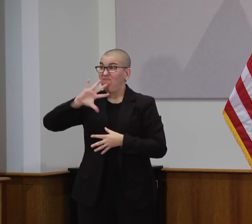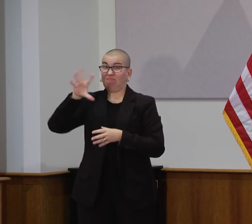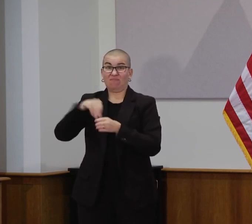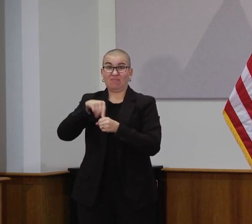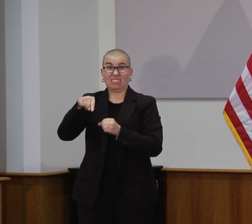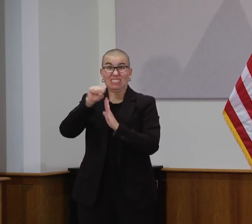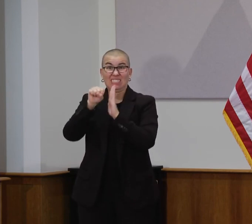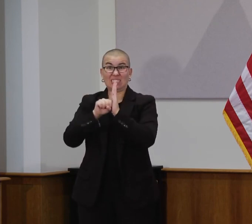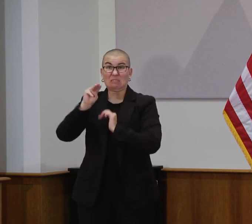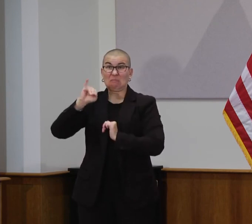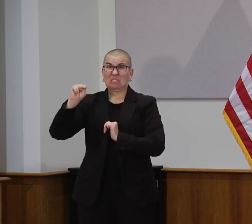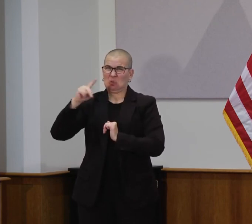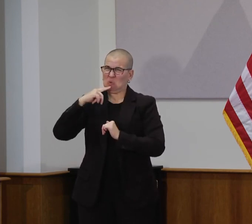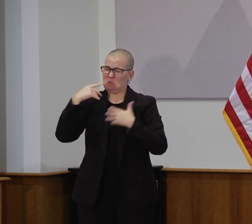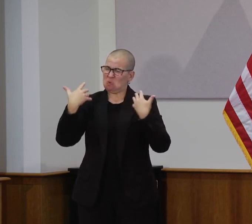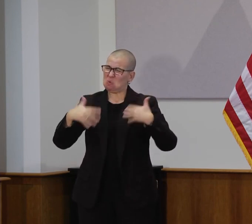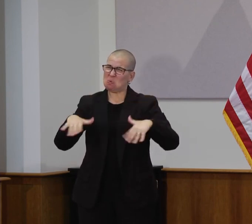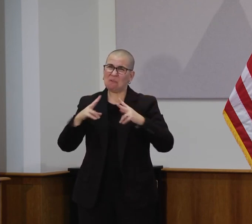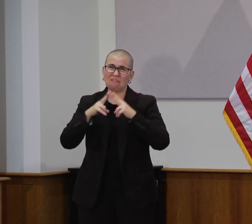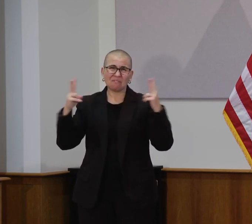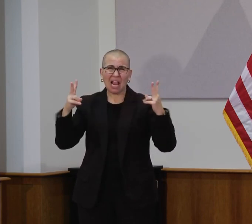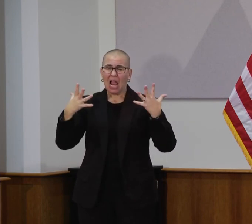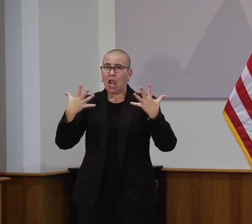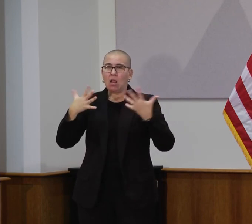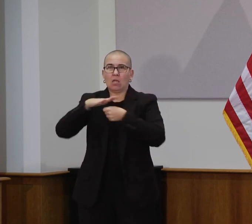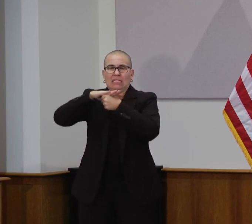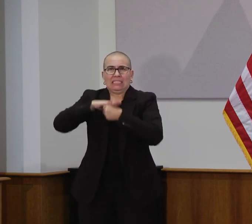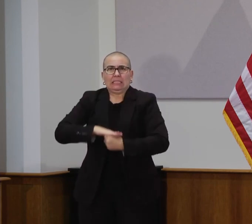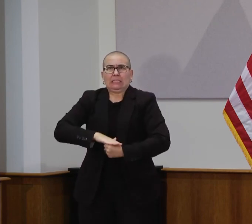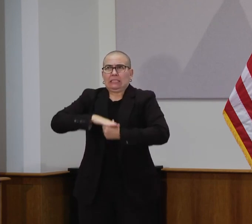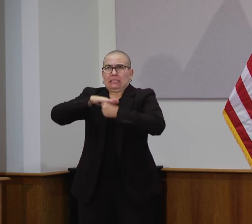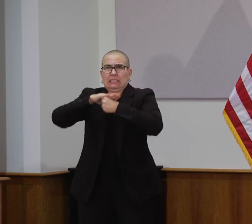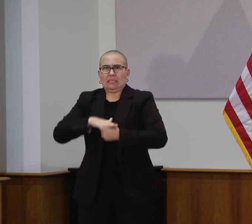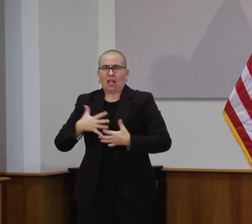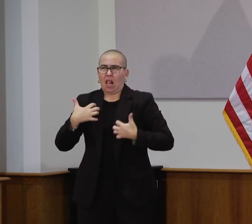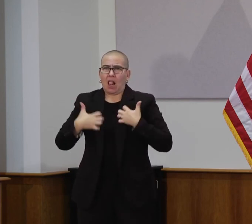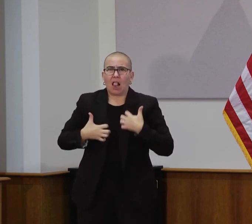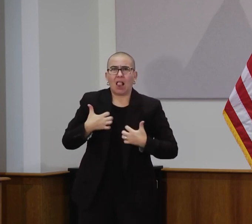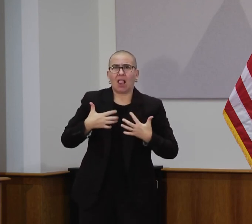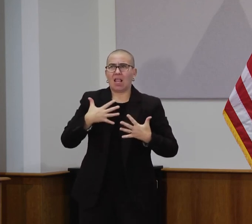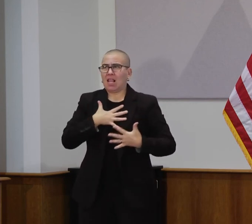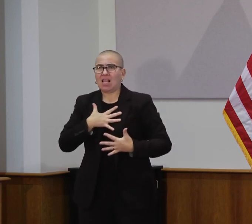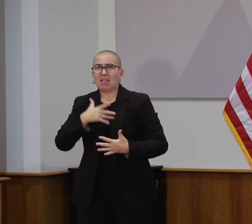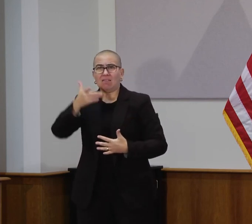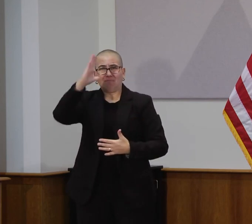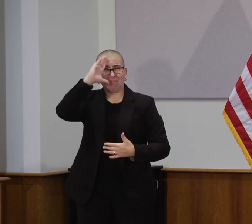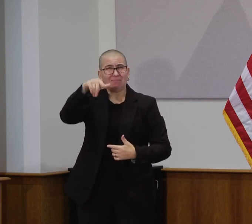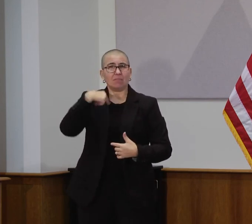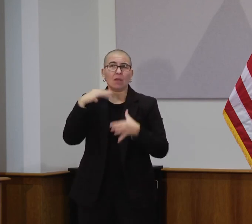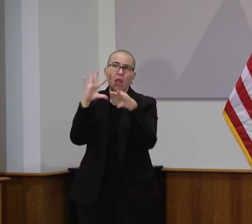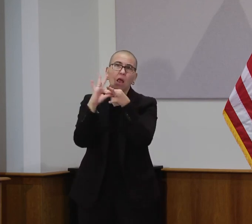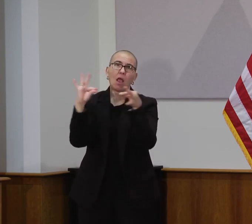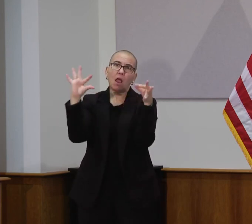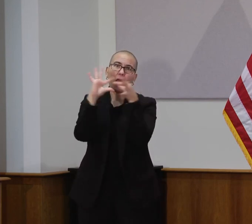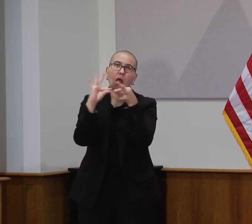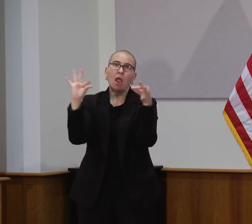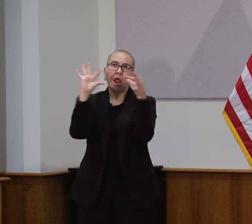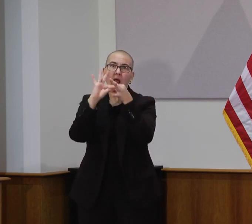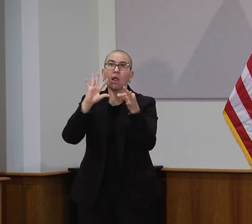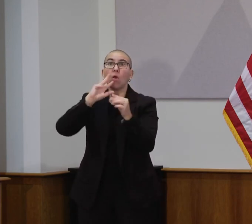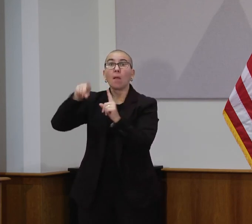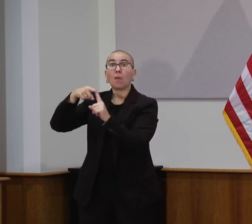lot of angst and a lot of division. And many of you heard me say it, and it wasn't just a campaign slogan. I believed it very